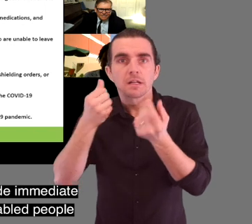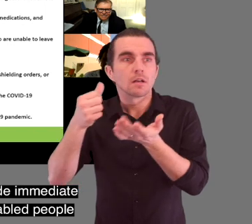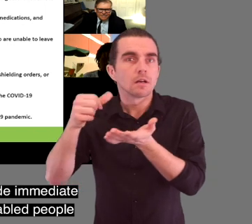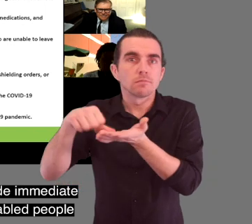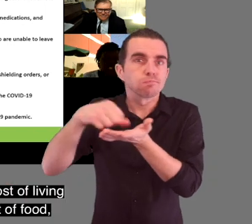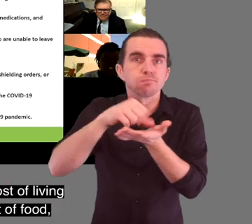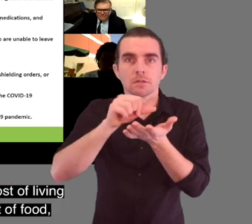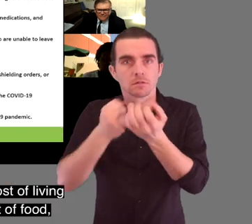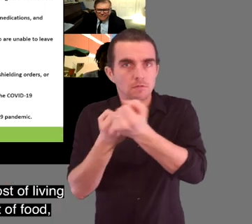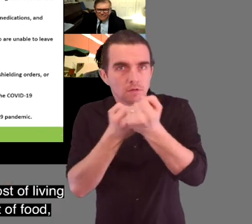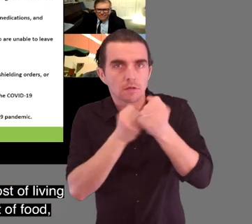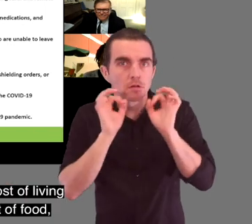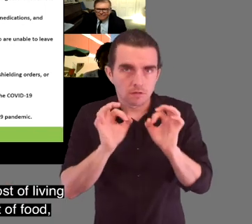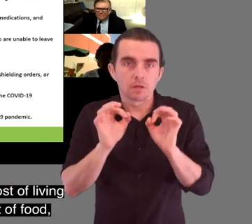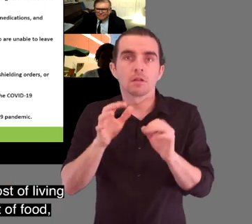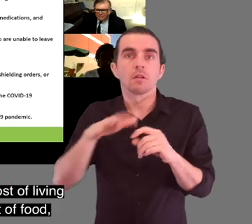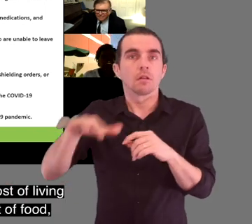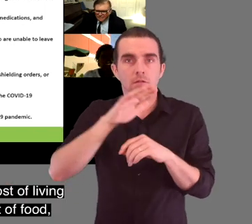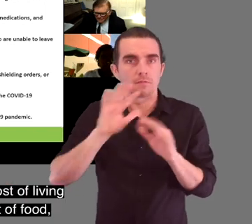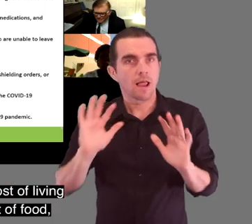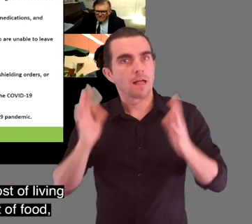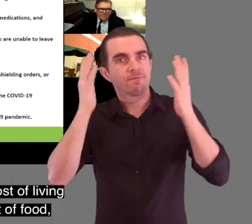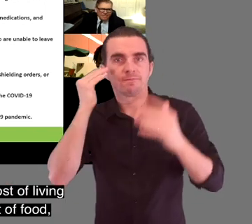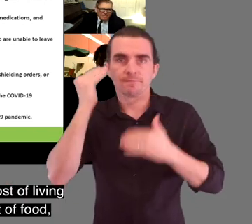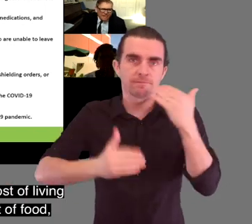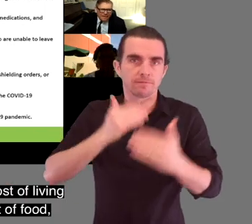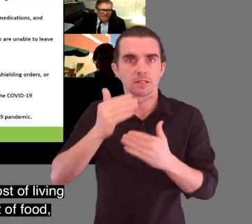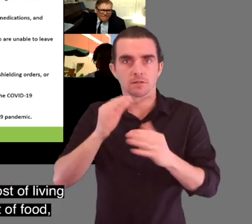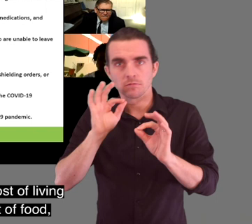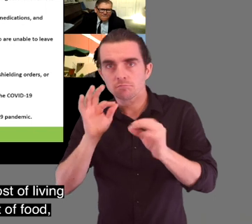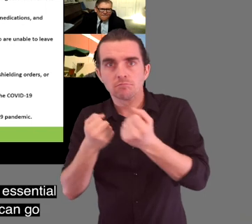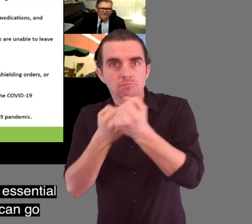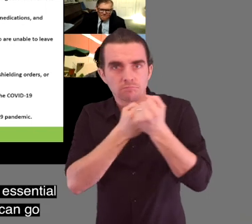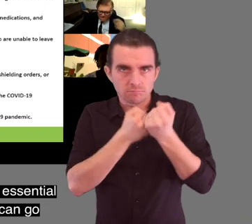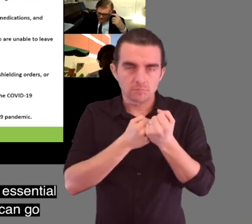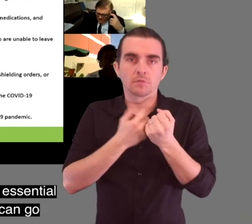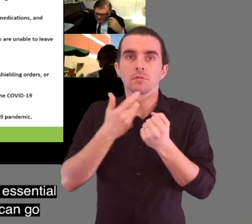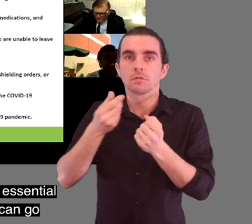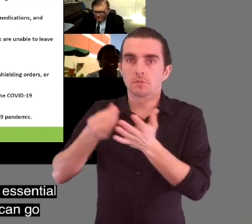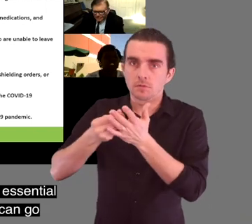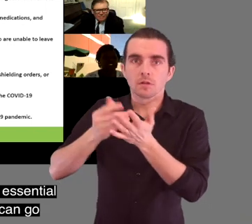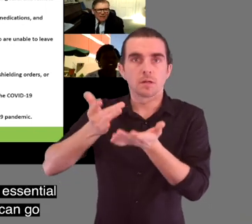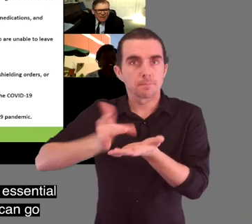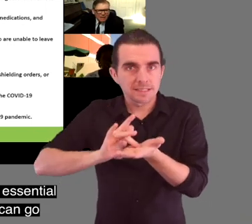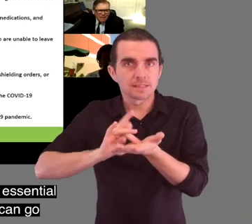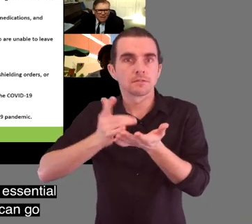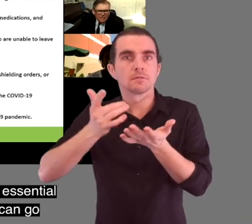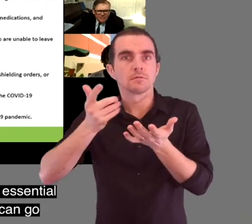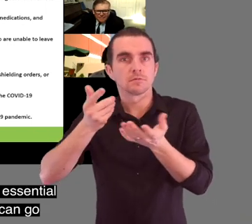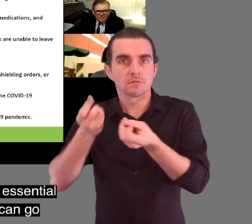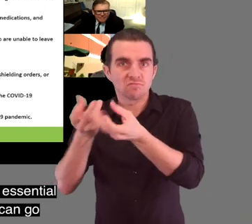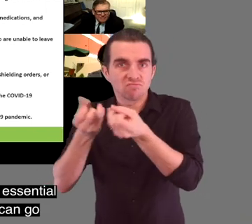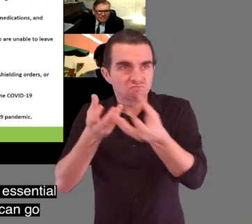to disabled people to cover the additional cost of living and the rise in the cost of food, medication, as well as supplies.